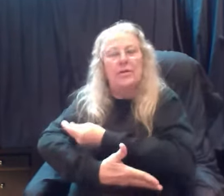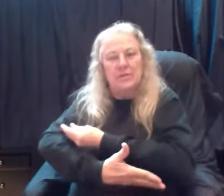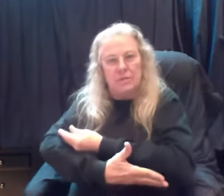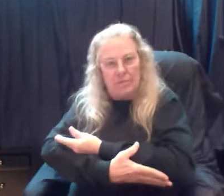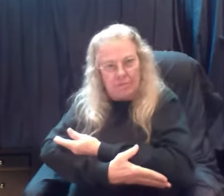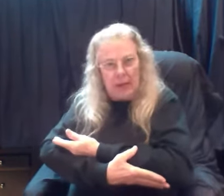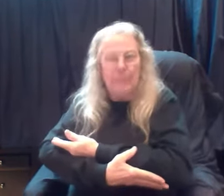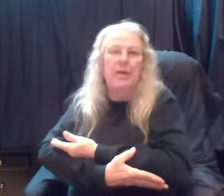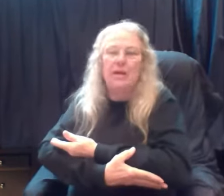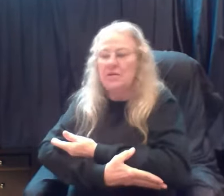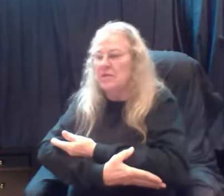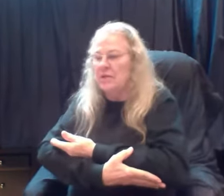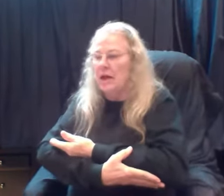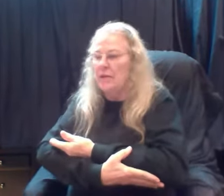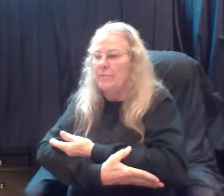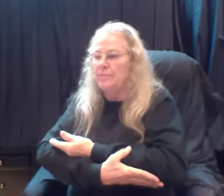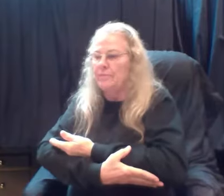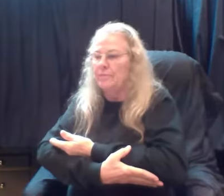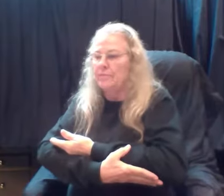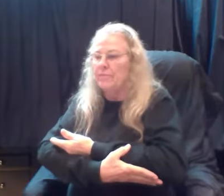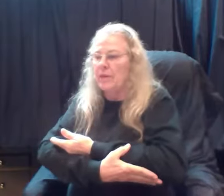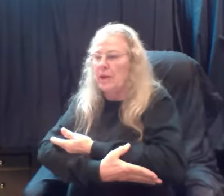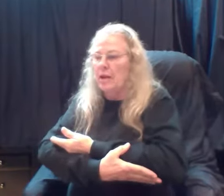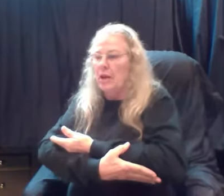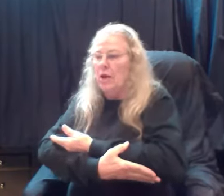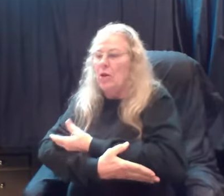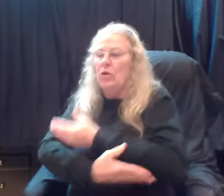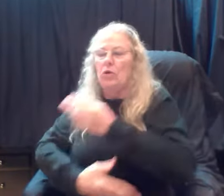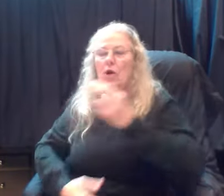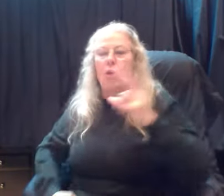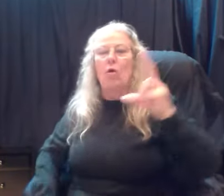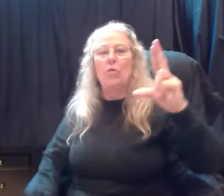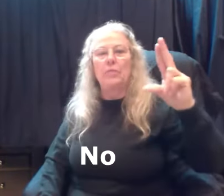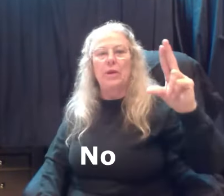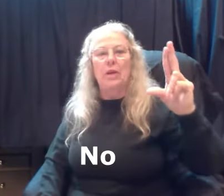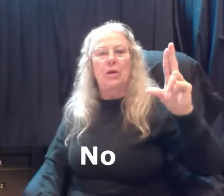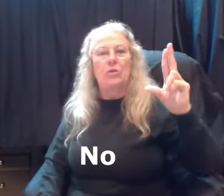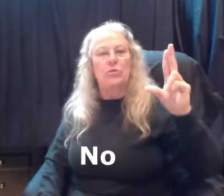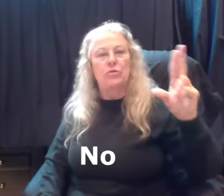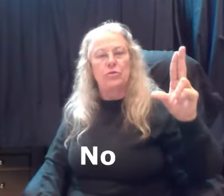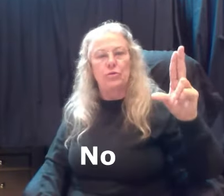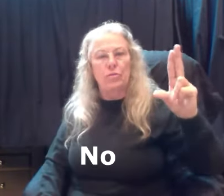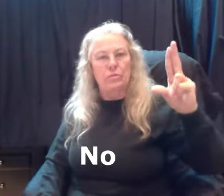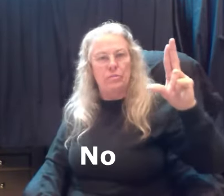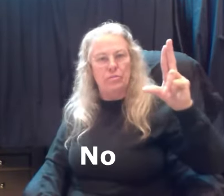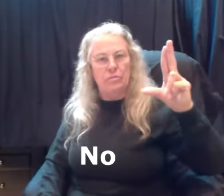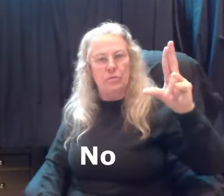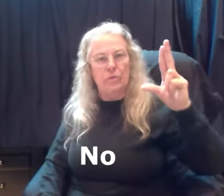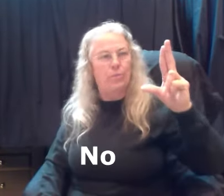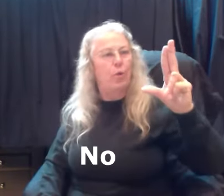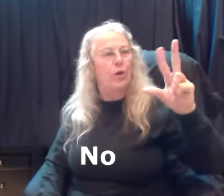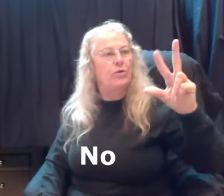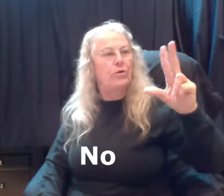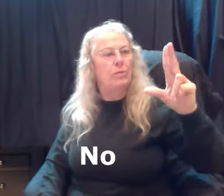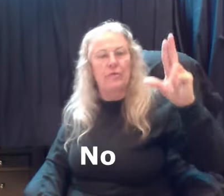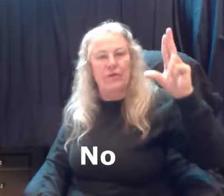baby is a son. Son, to your pointer and middle finger